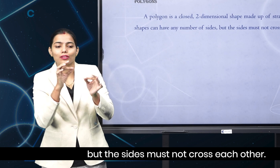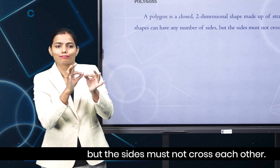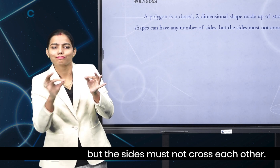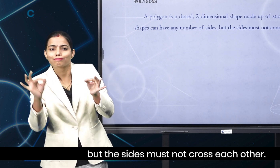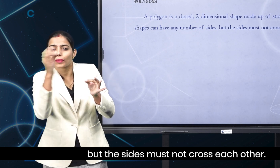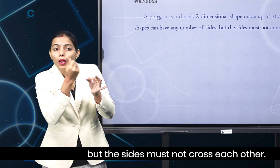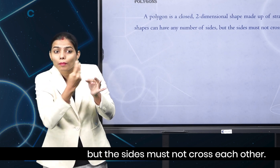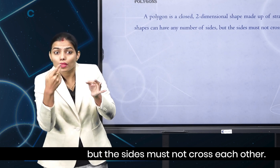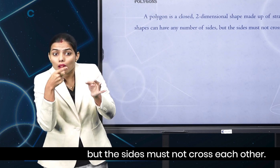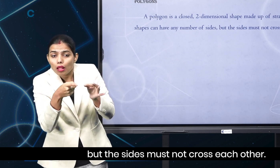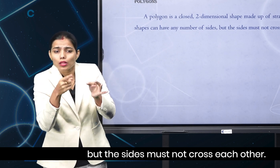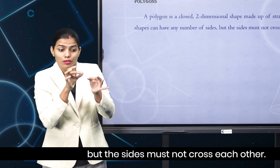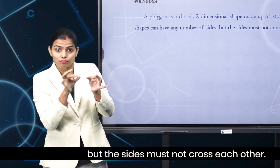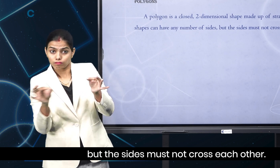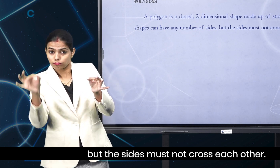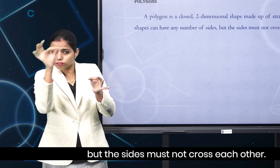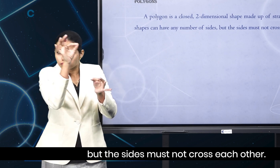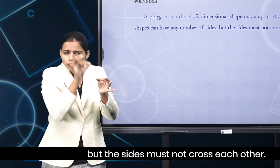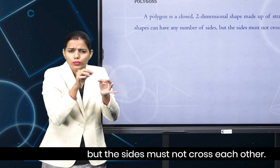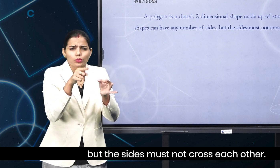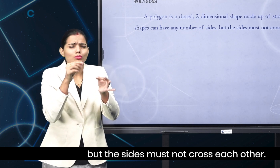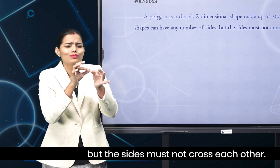sides must not cross each other.